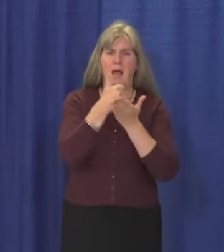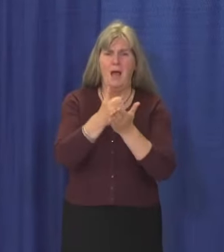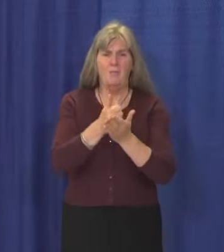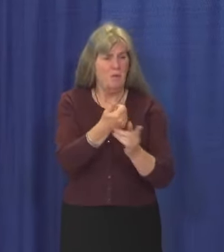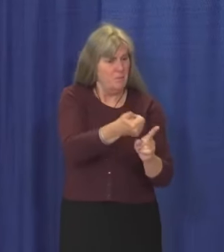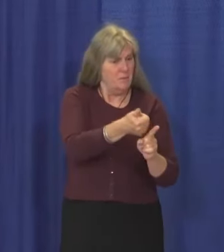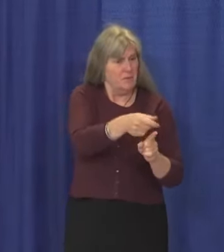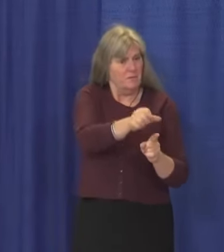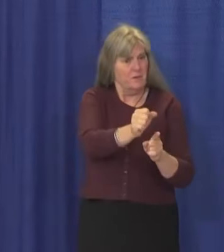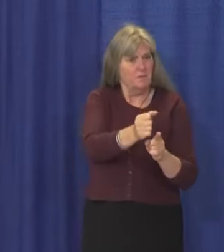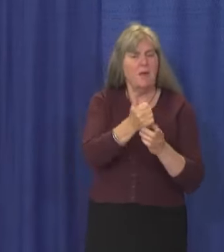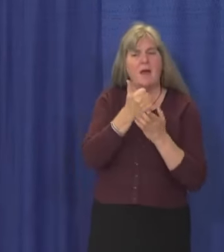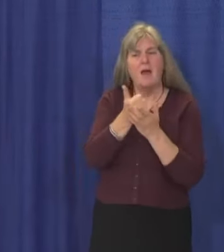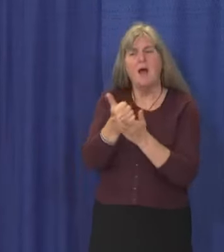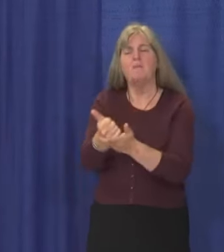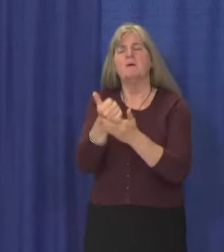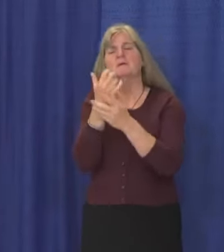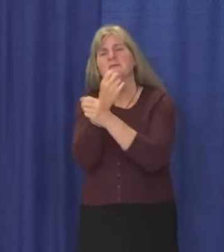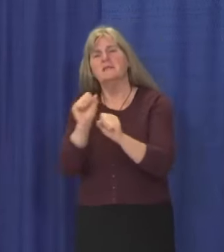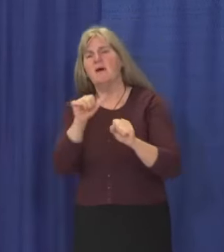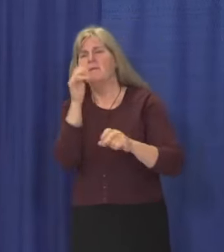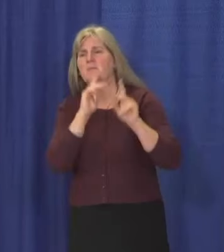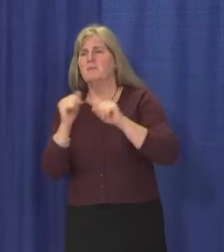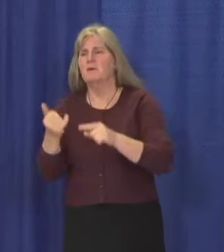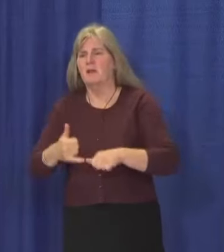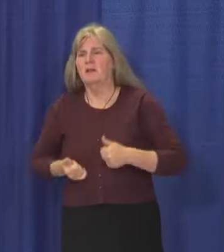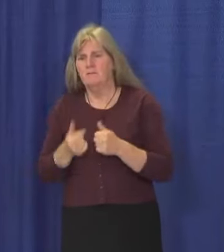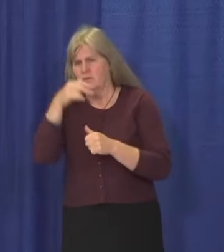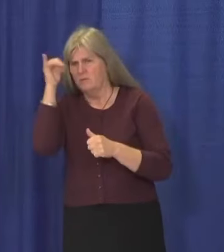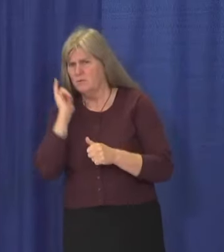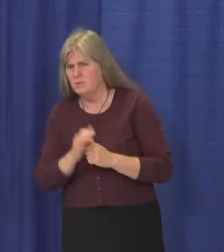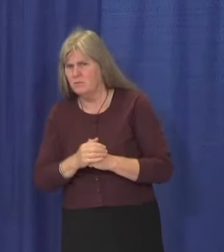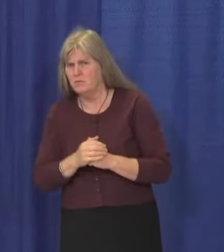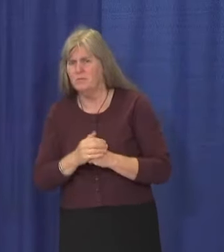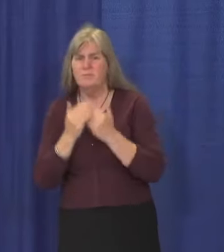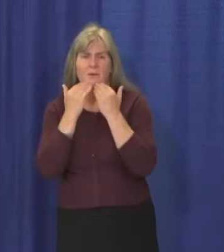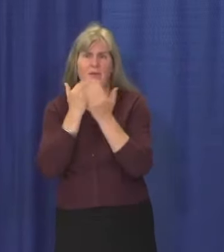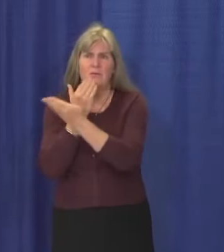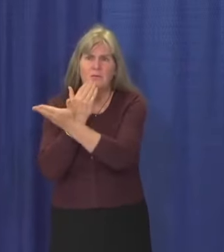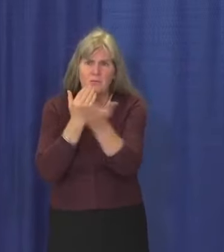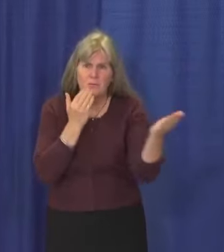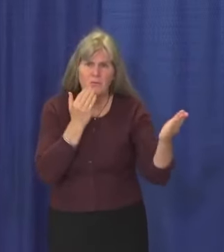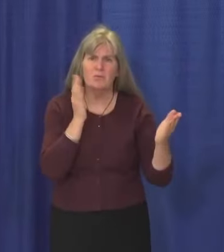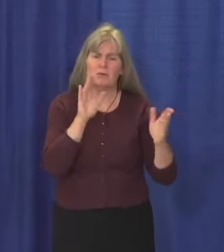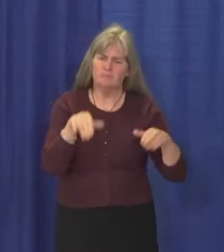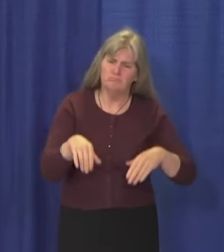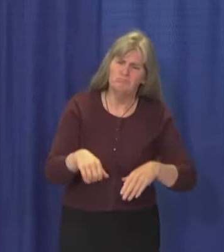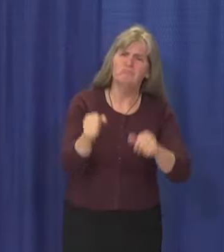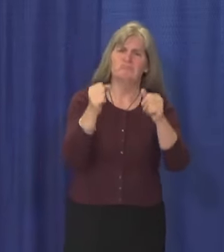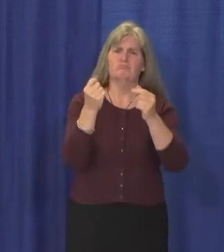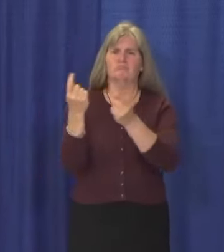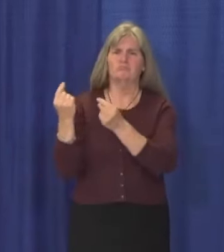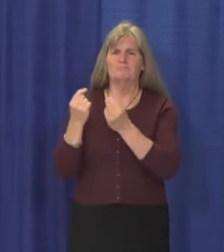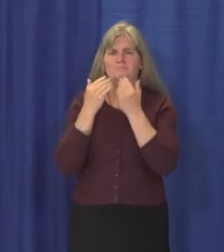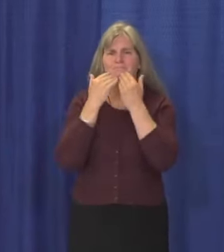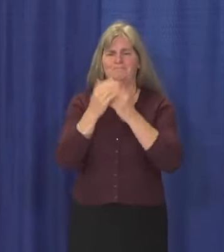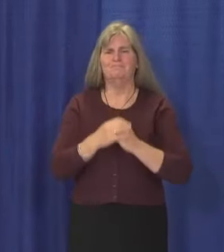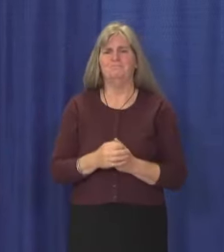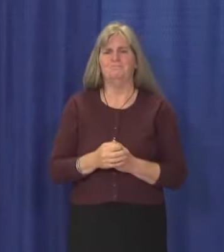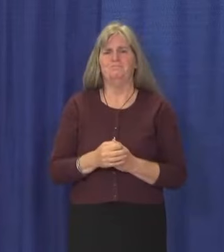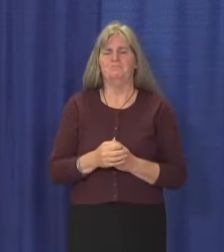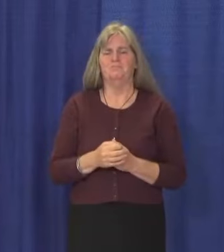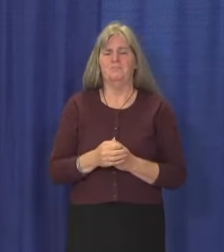only themselves, but their fellow Yukoners as well. And I want to thank each and every one of you for your efforts. As of